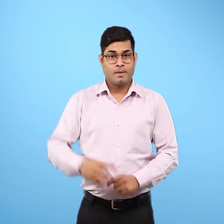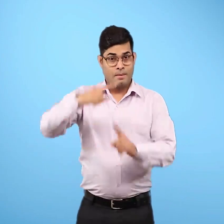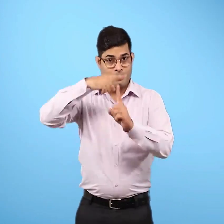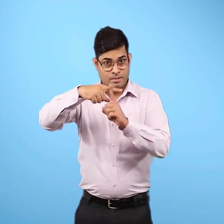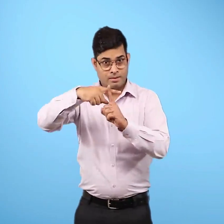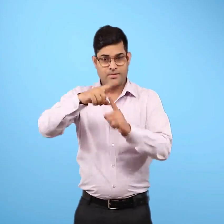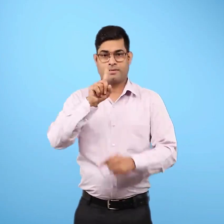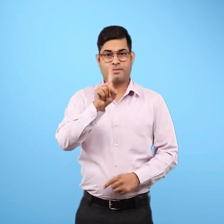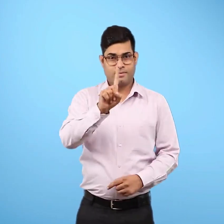plus 150